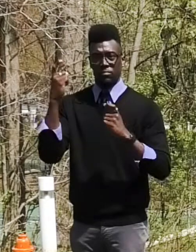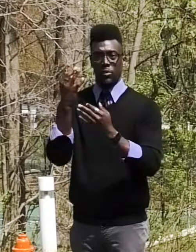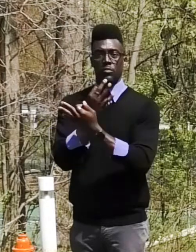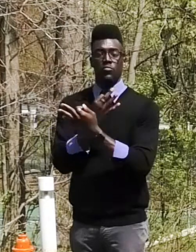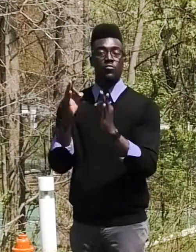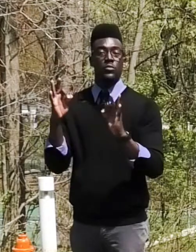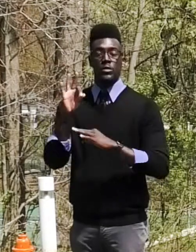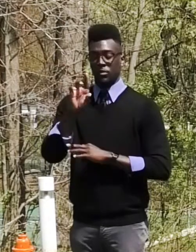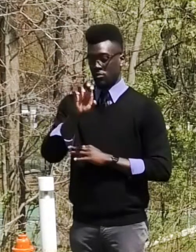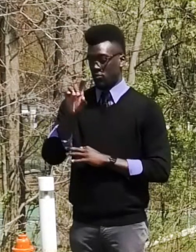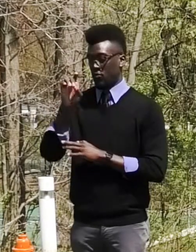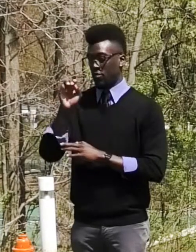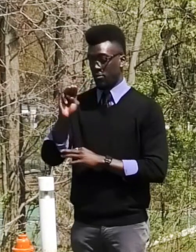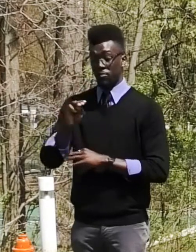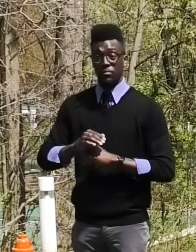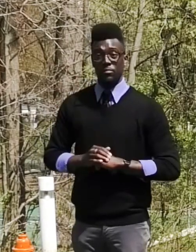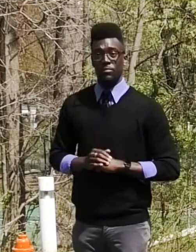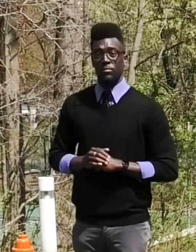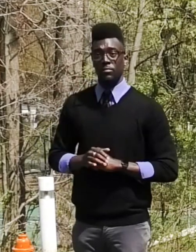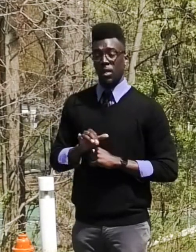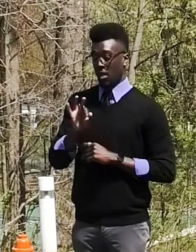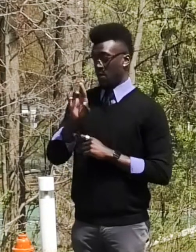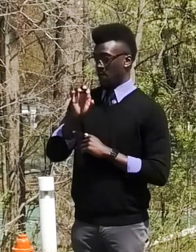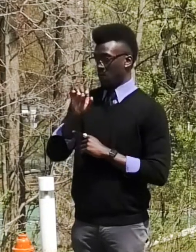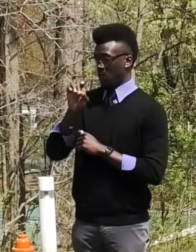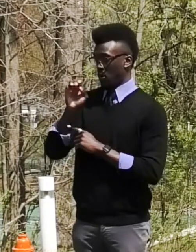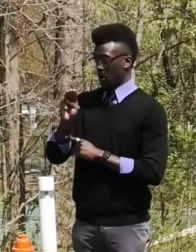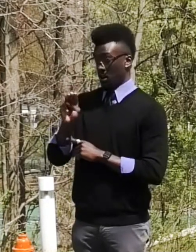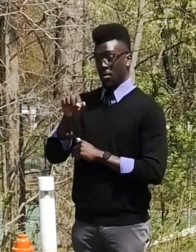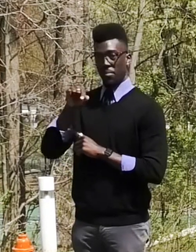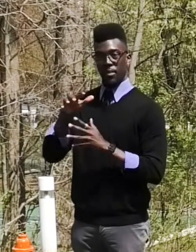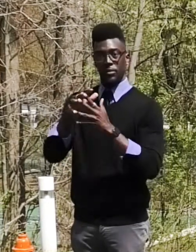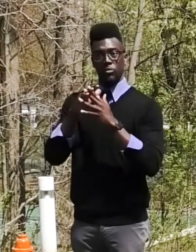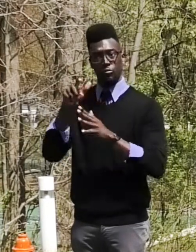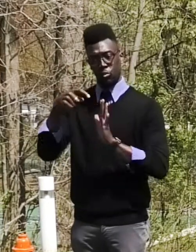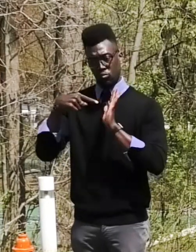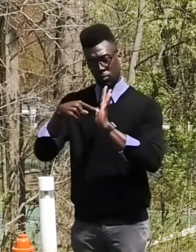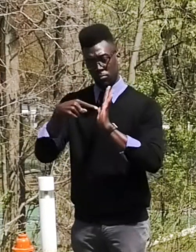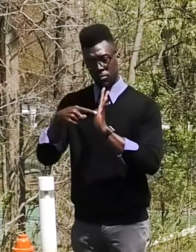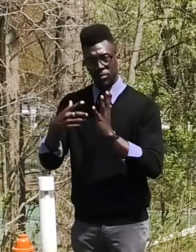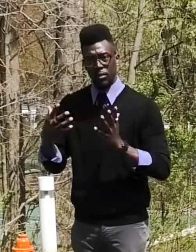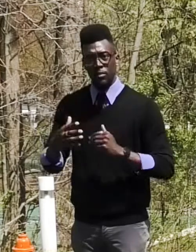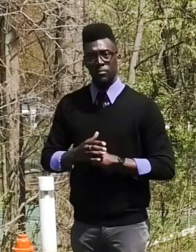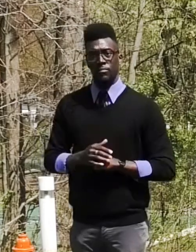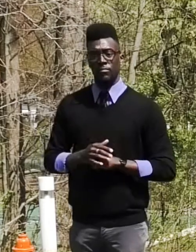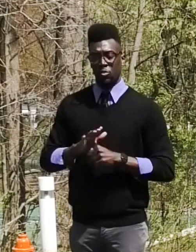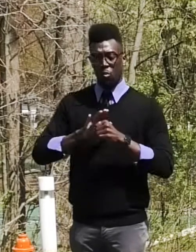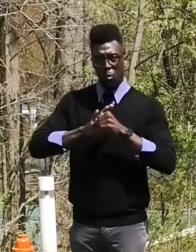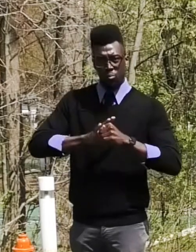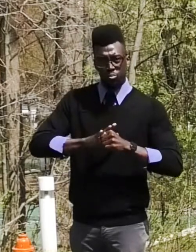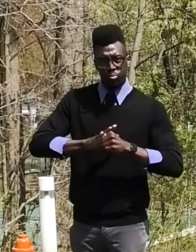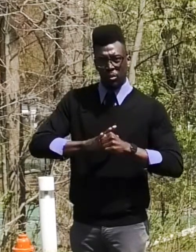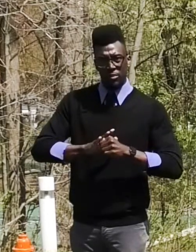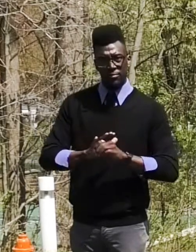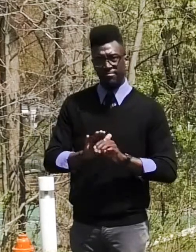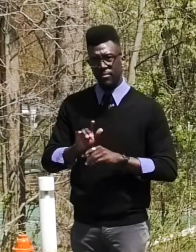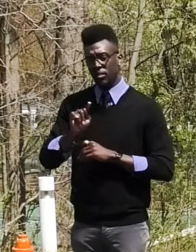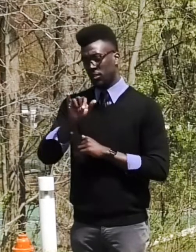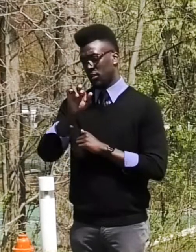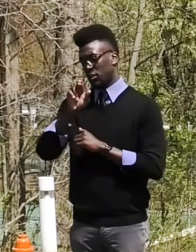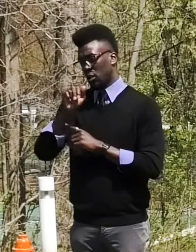freedom, the very freedom this country represents, freedom from oppression,